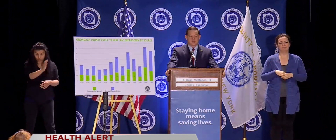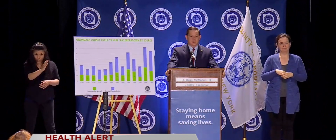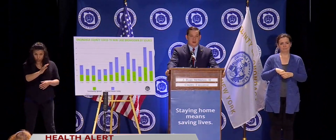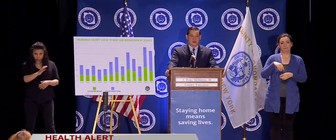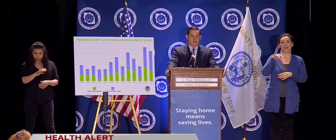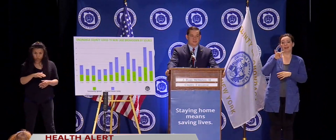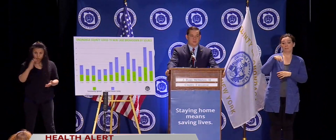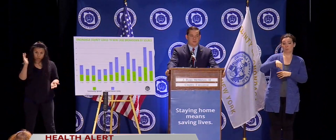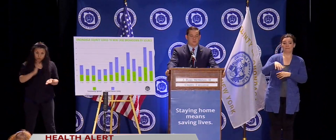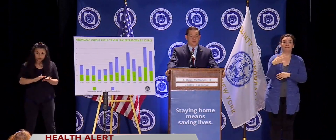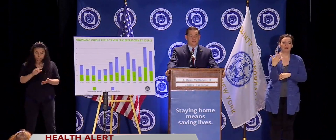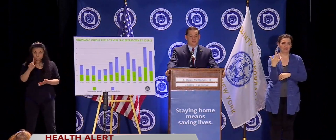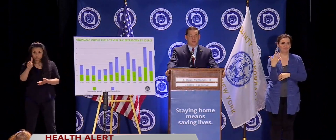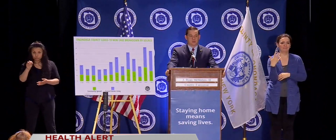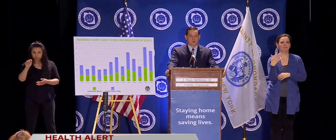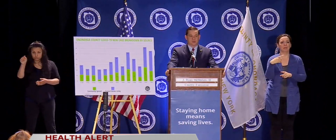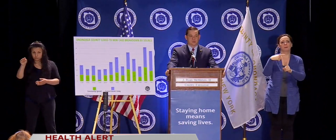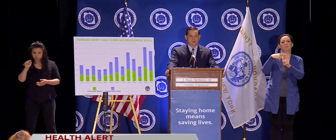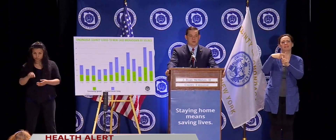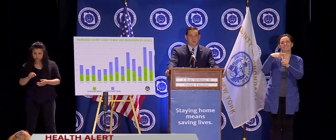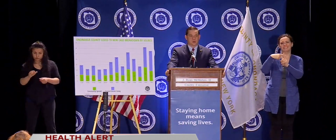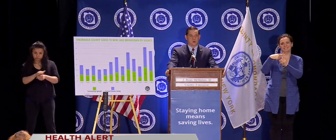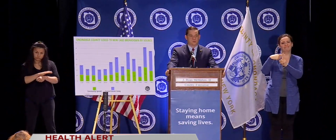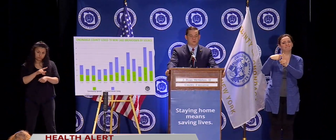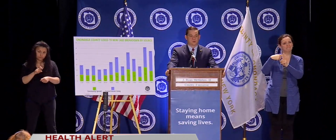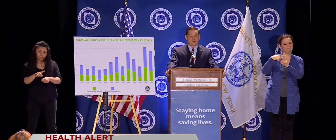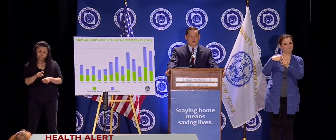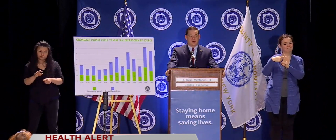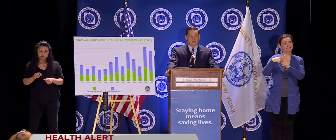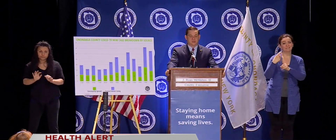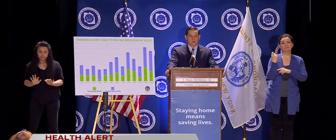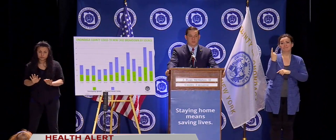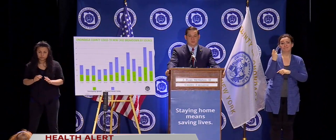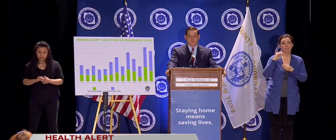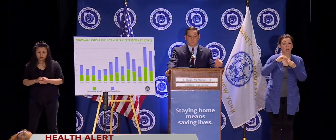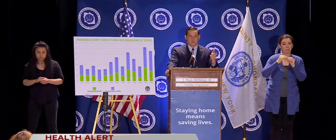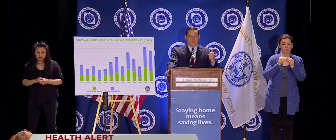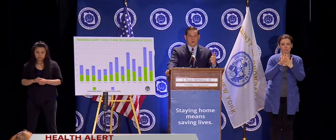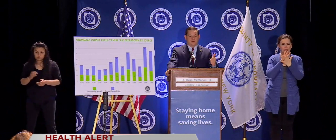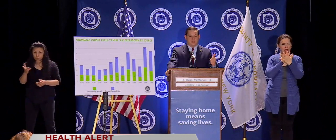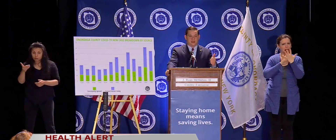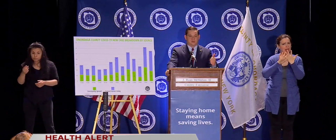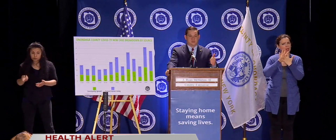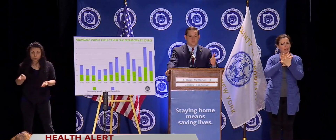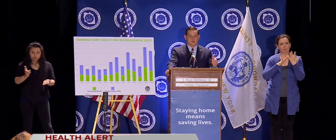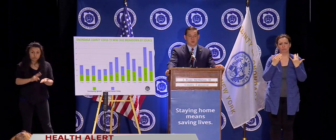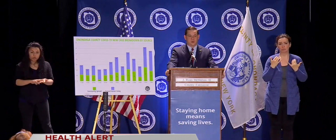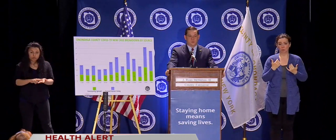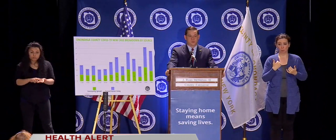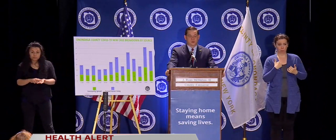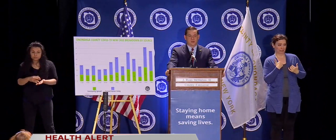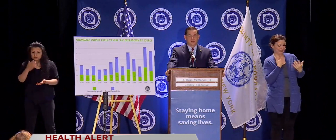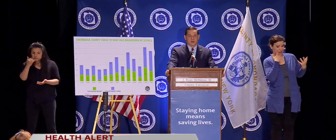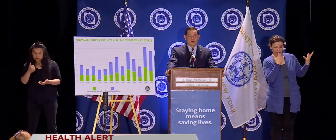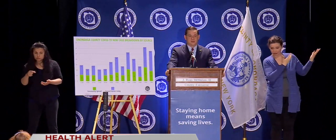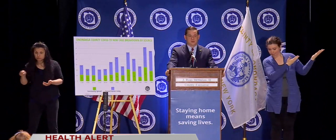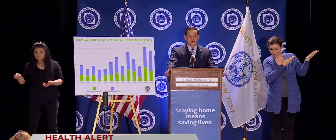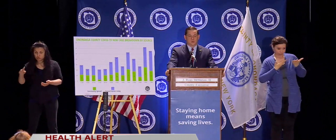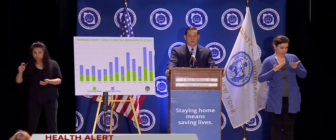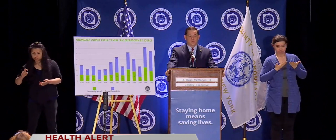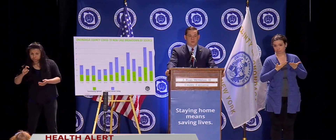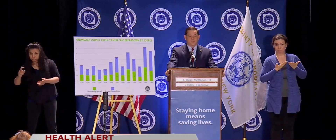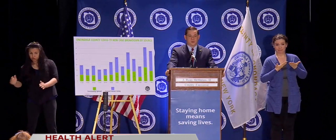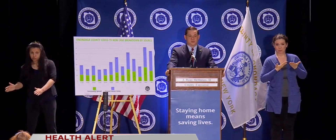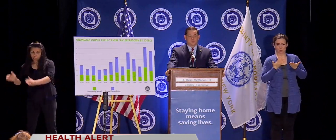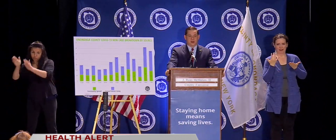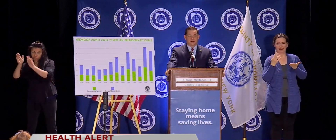positive. This number is being skewed due to nursing homes. I think 2 reasons. 1, we don't have the negatives in nursing homes. And 2,